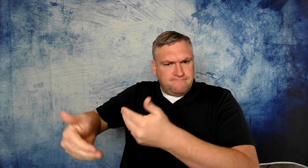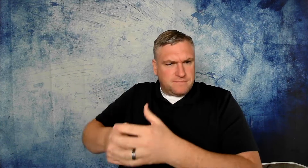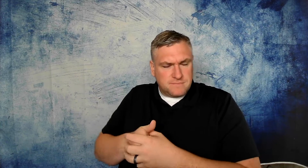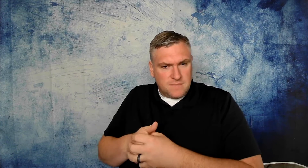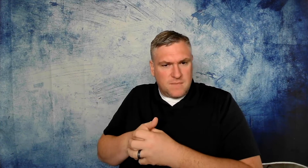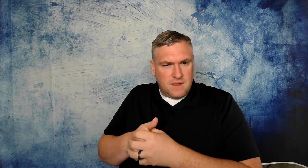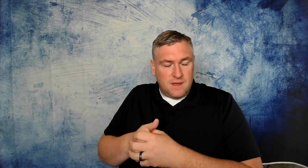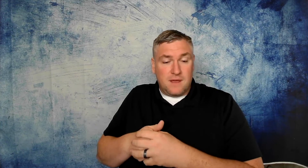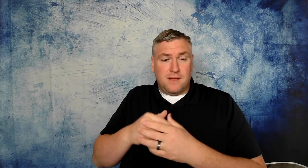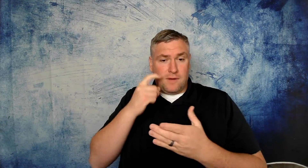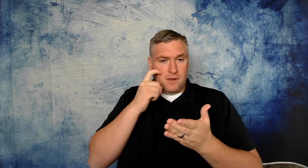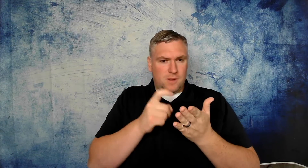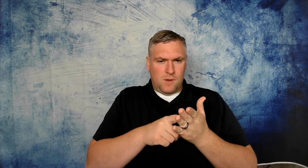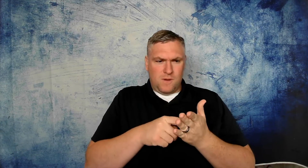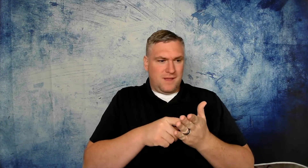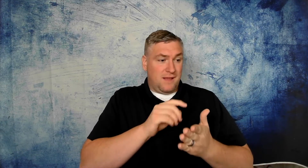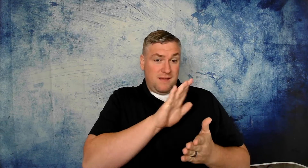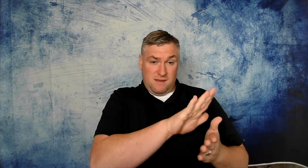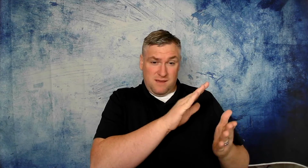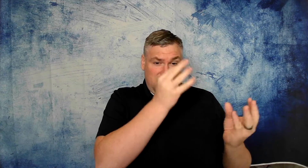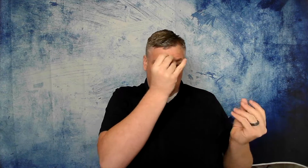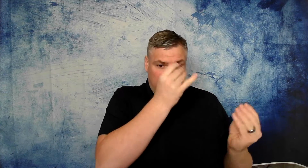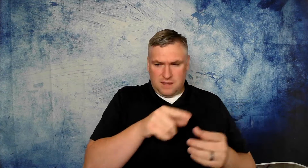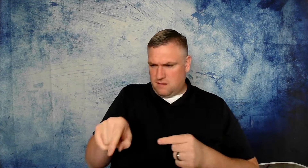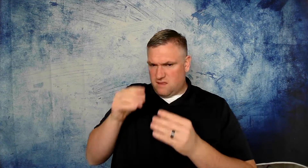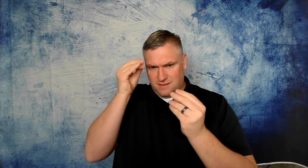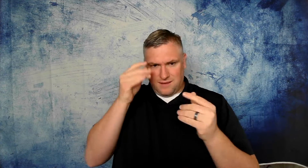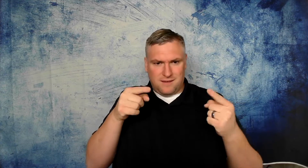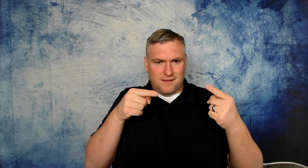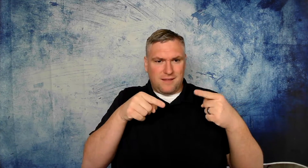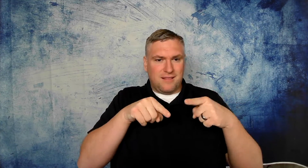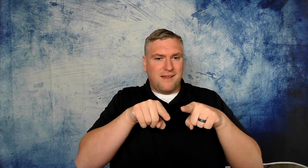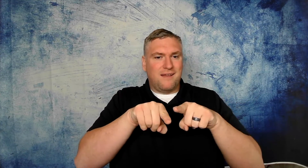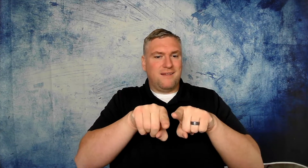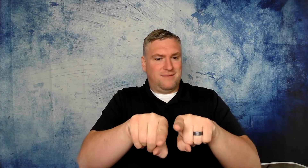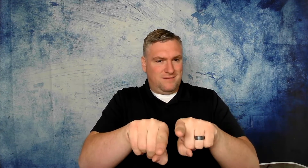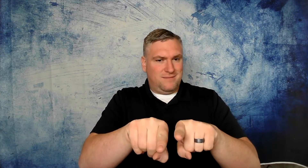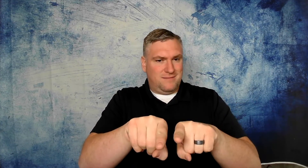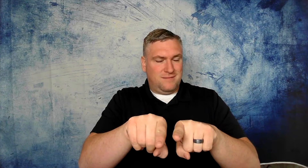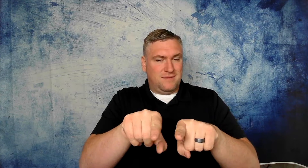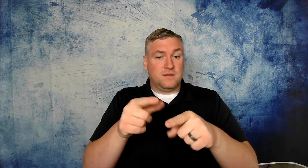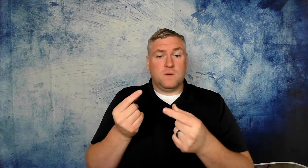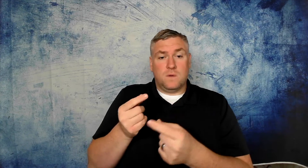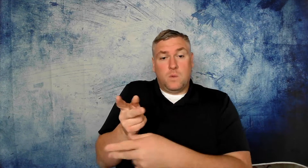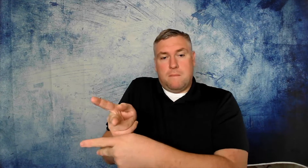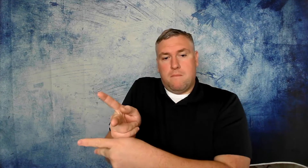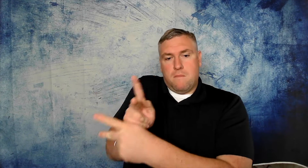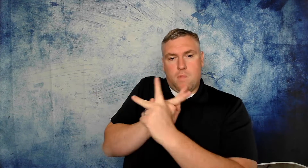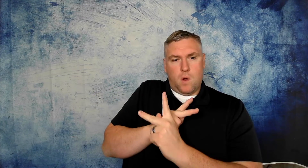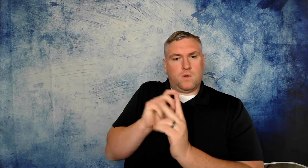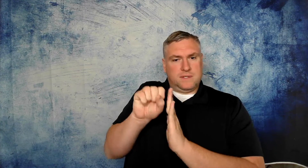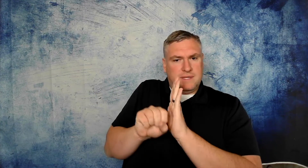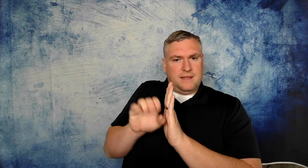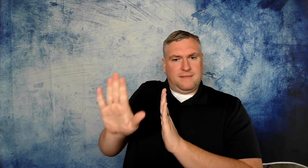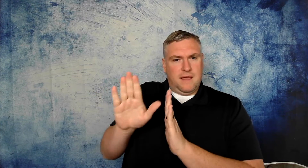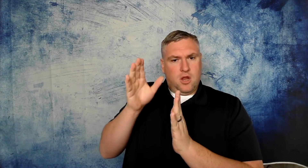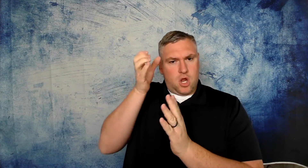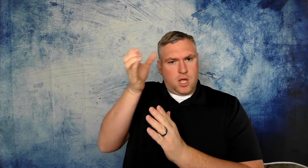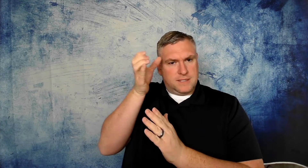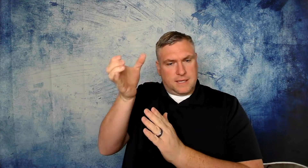general POG. And we noticed that what teachers were thinking, what the state was thinking, a lot of that aligned. So we borrowed a lot of